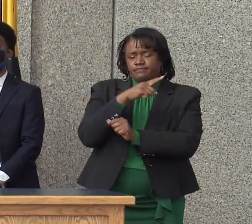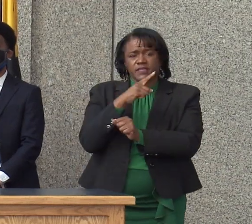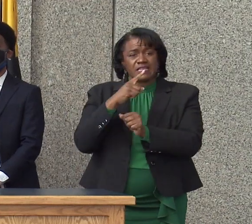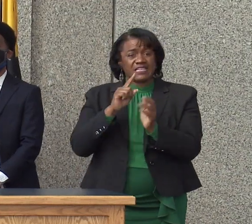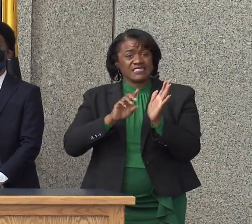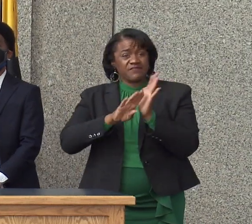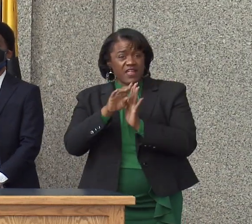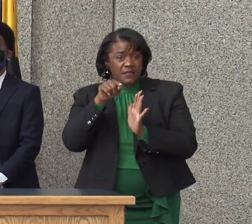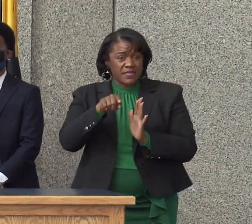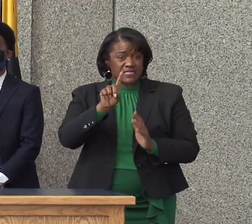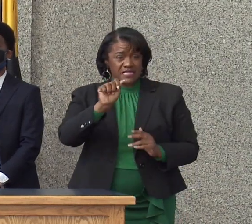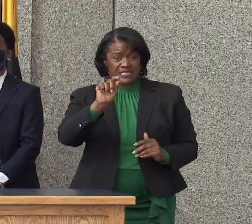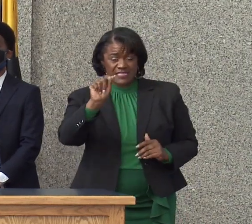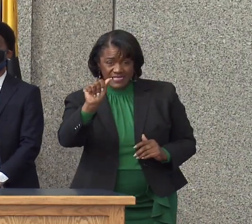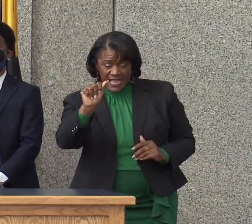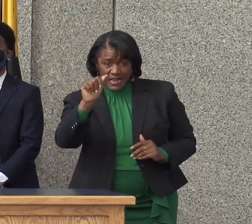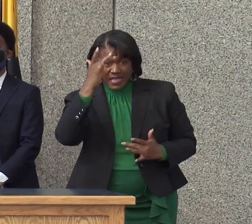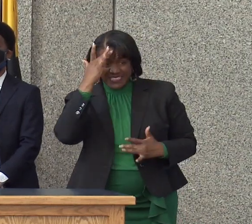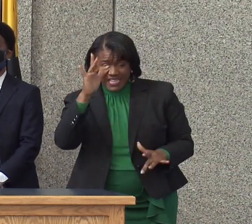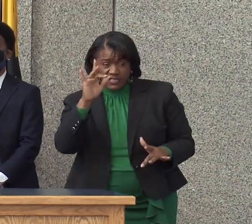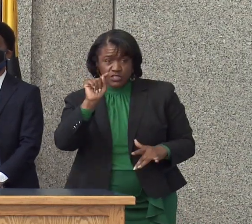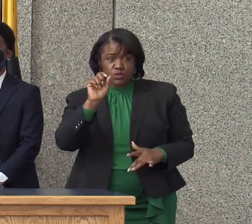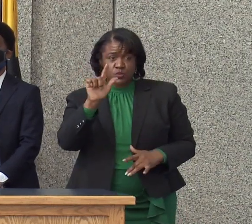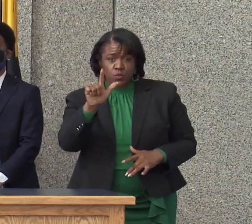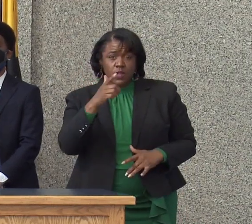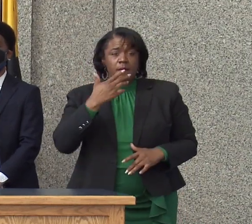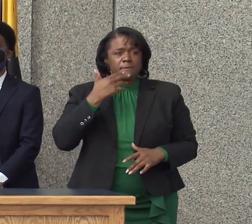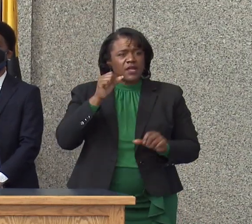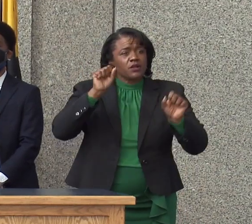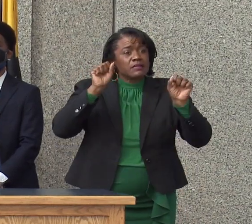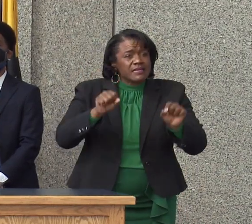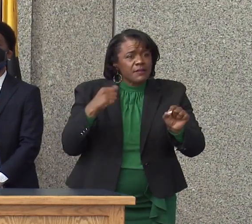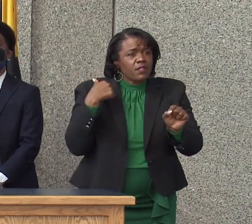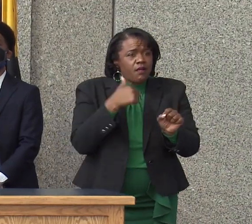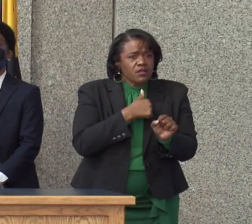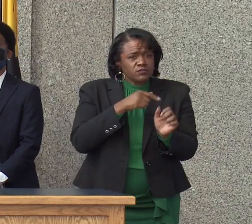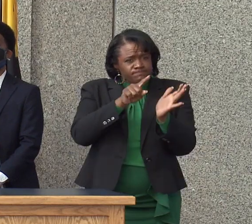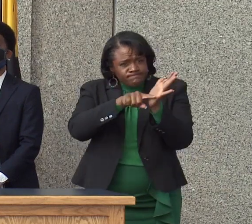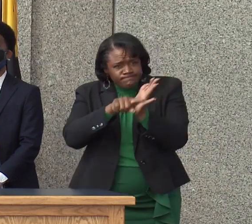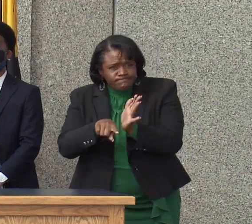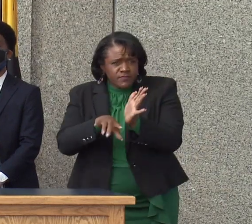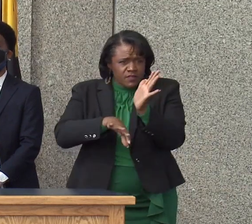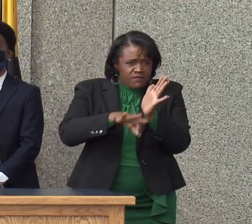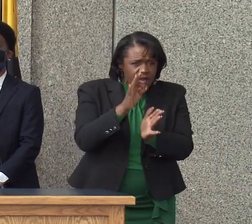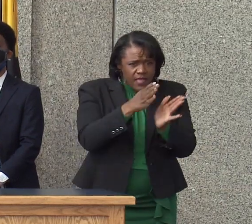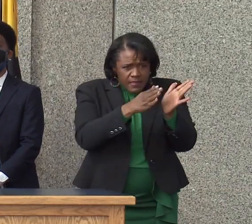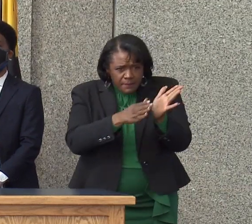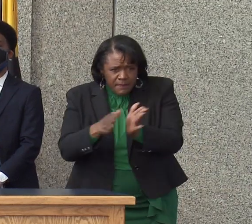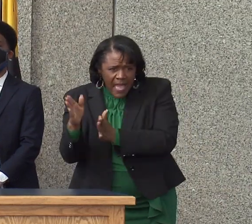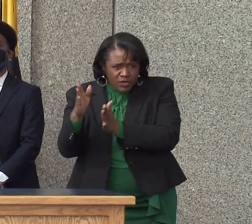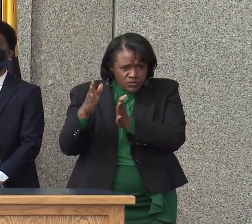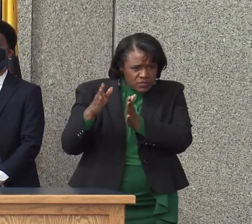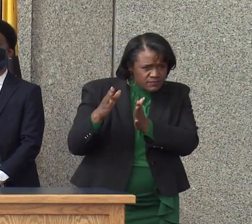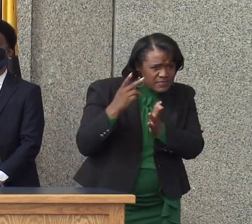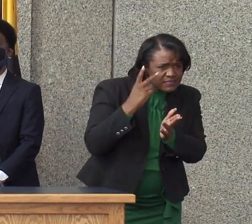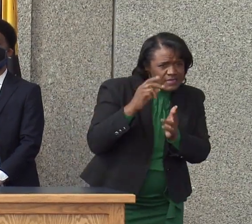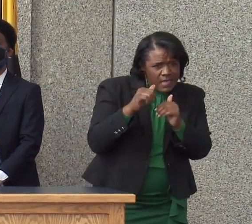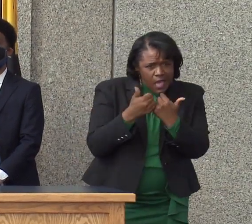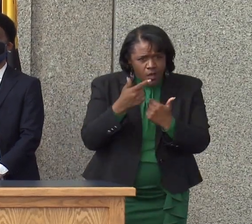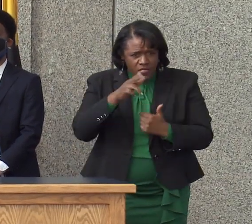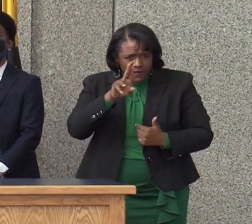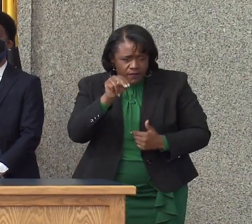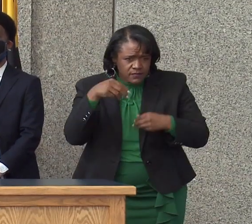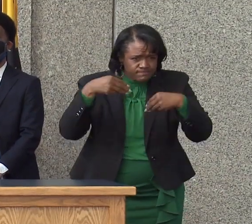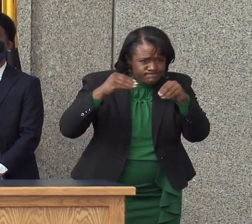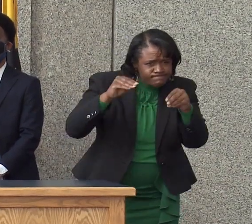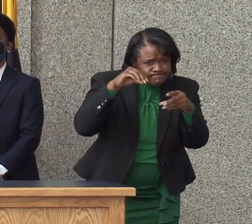data intelligence tool that will better enable us to identify patterns and pathways of guns being trafficked into